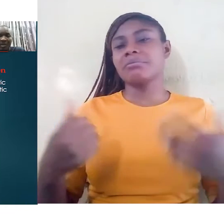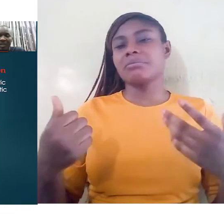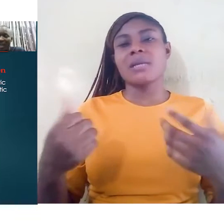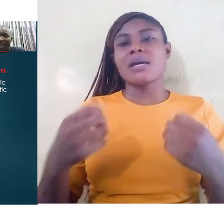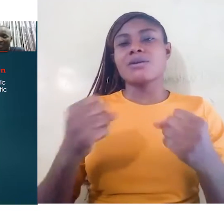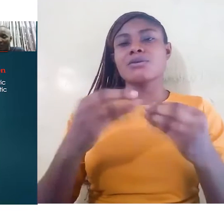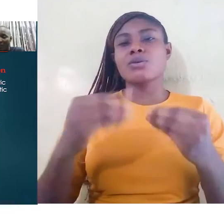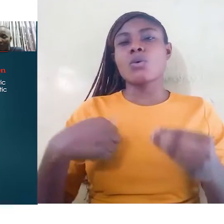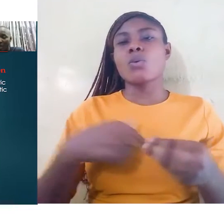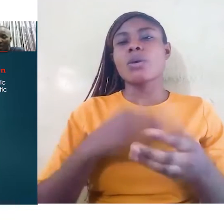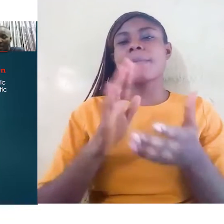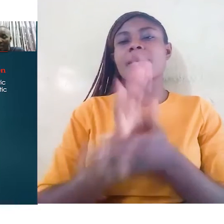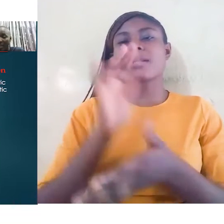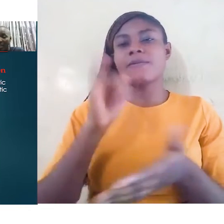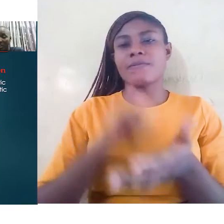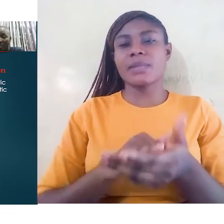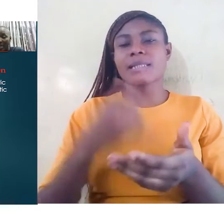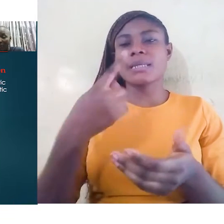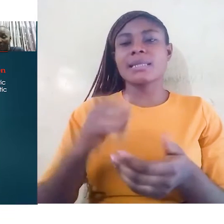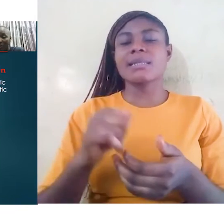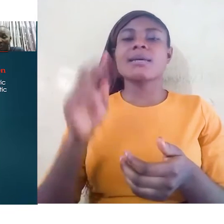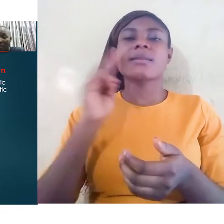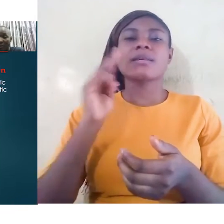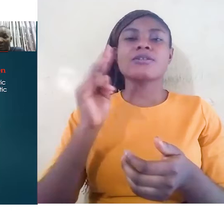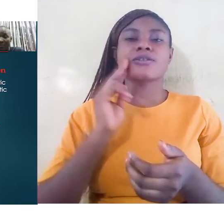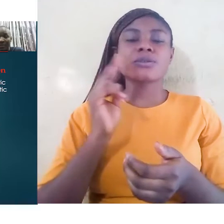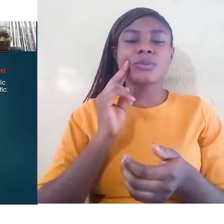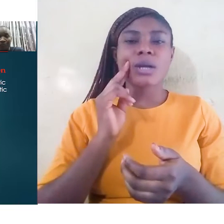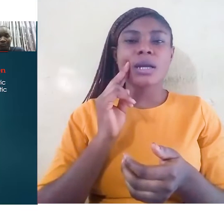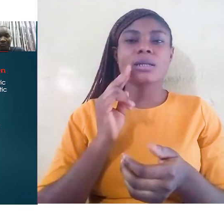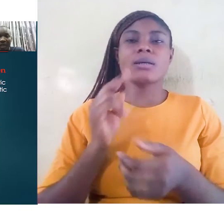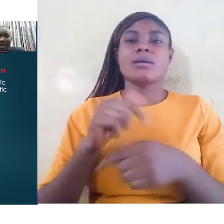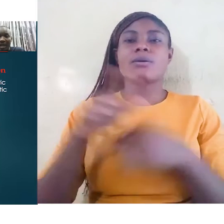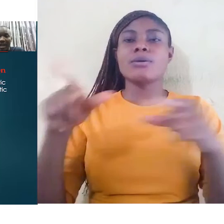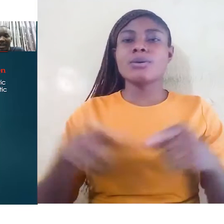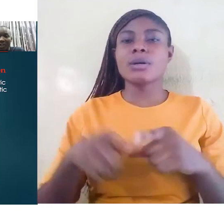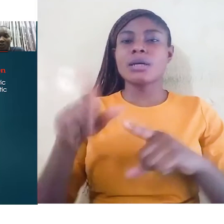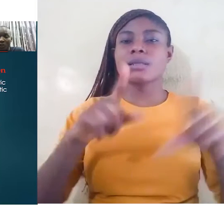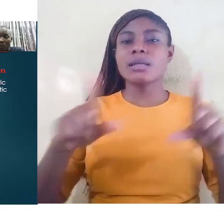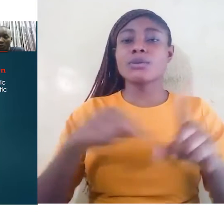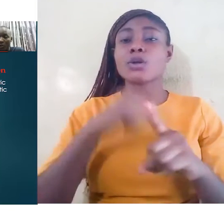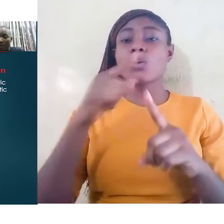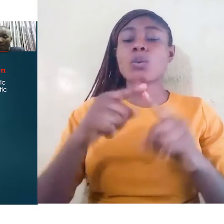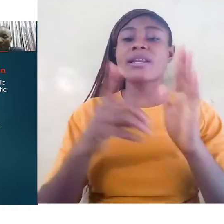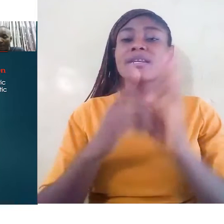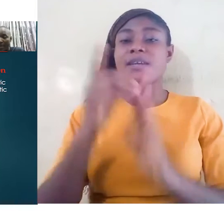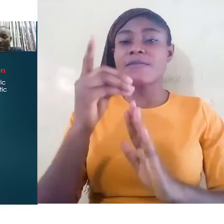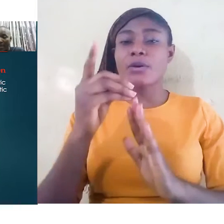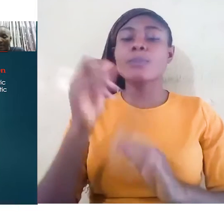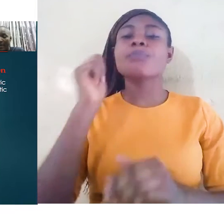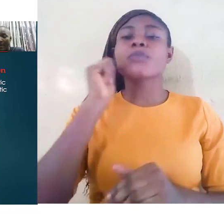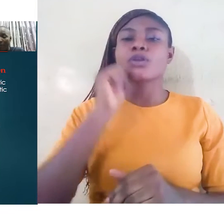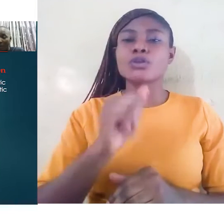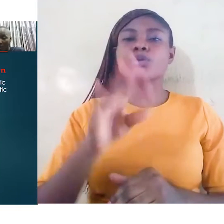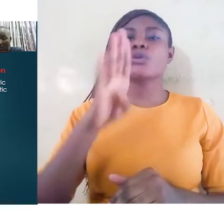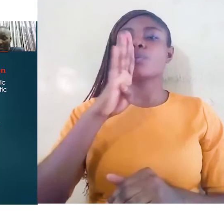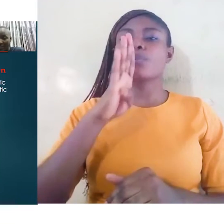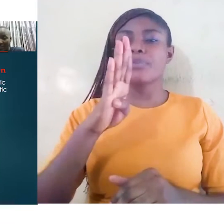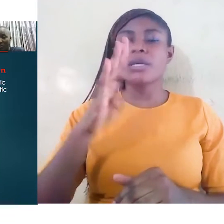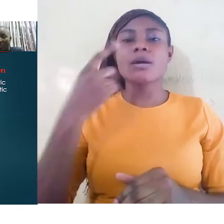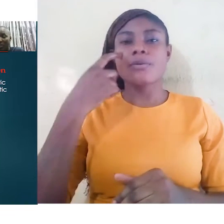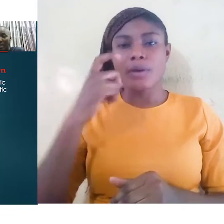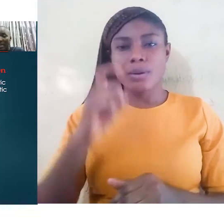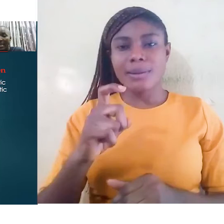we believe that if the Nigerian Indigenous Sign Language is developed, it should be